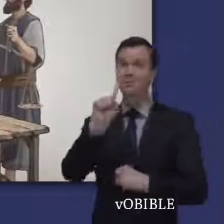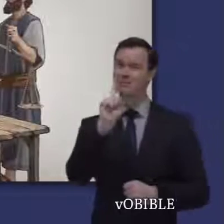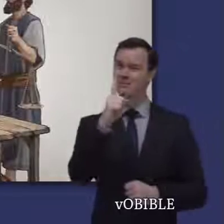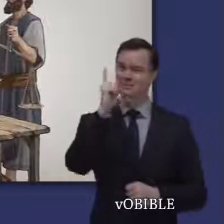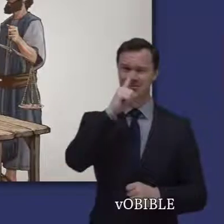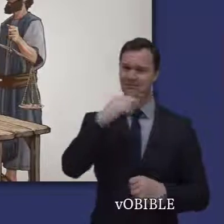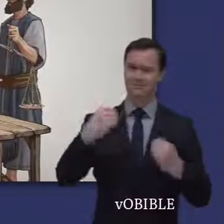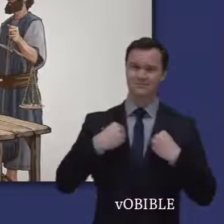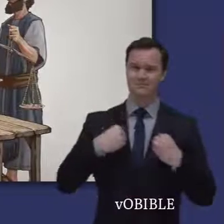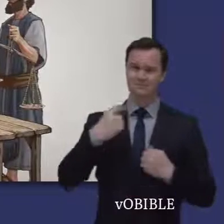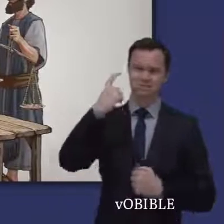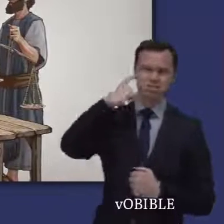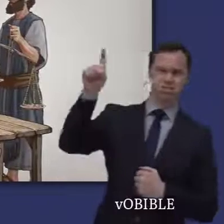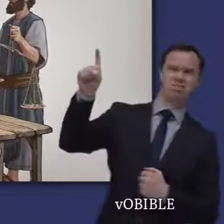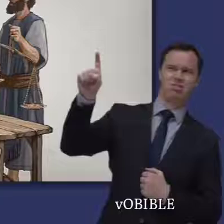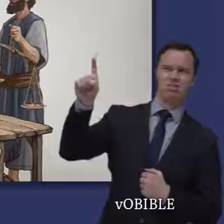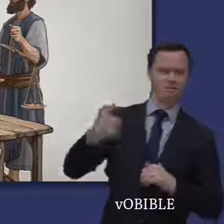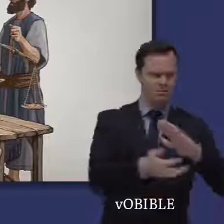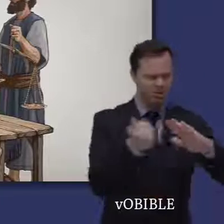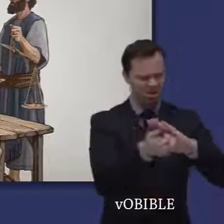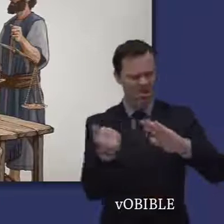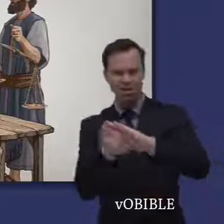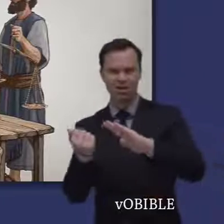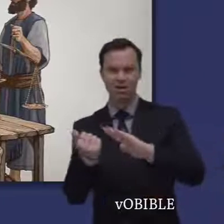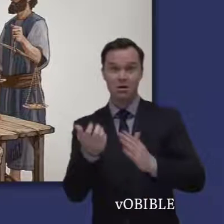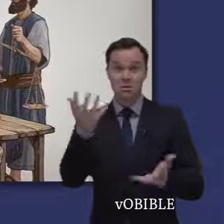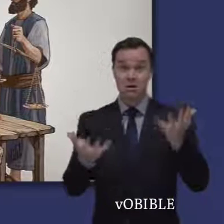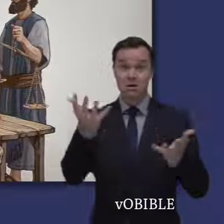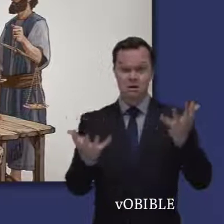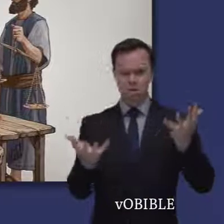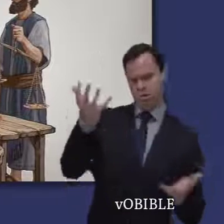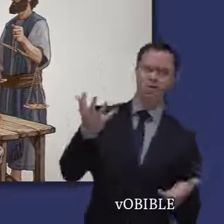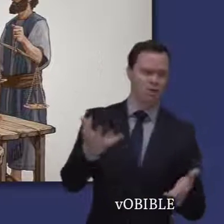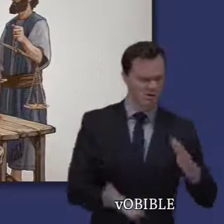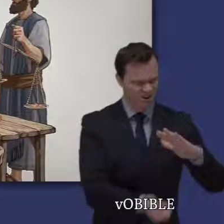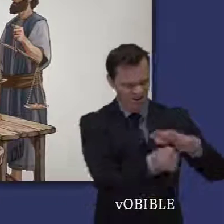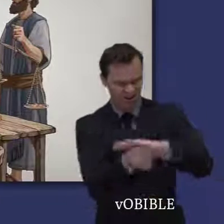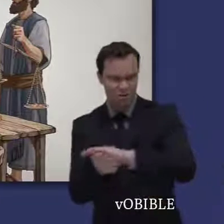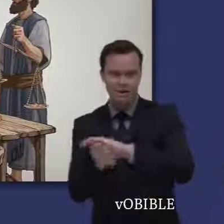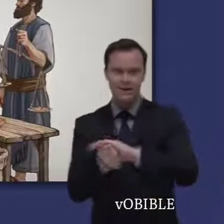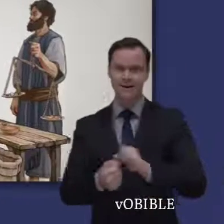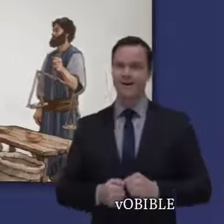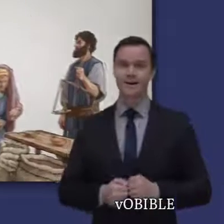But merchants ignore God's laws and cheat their brothers with fraudulent weights and scales.